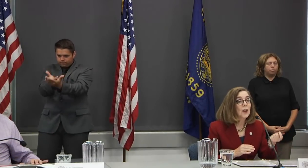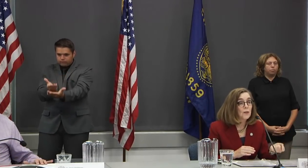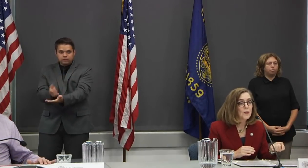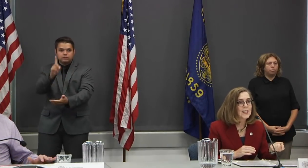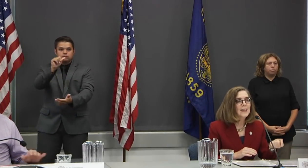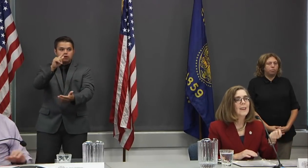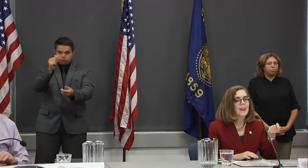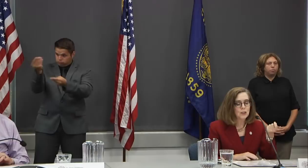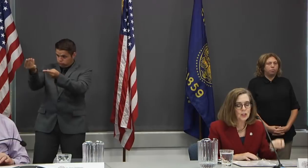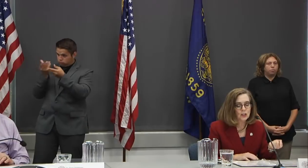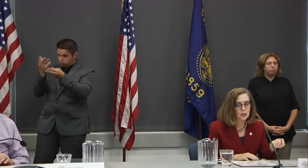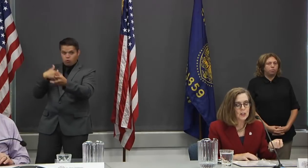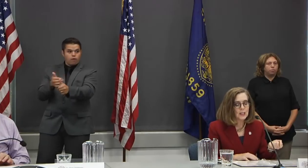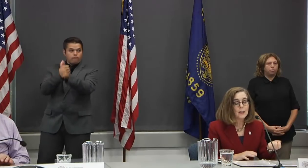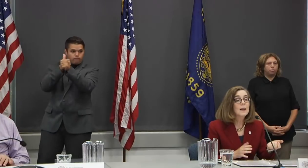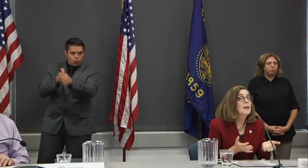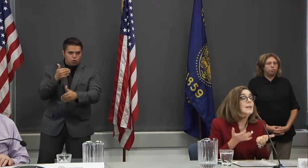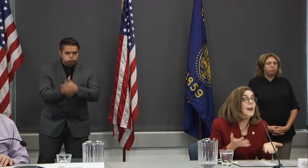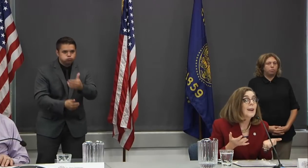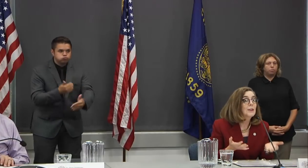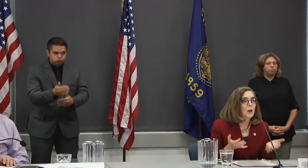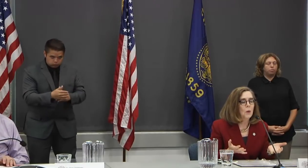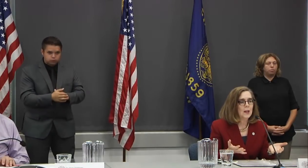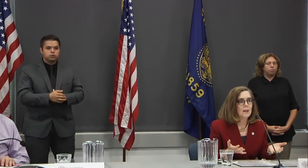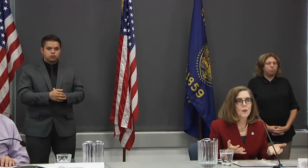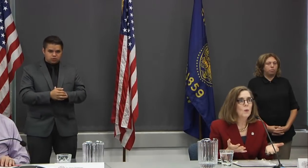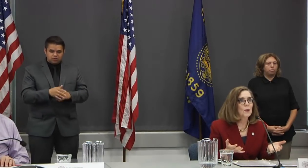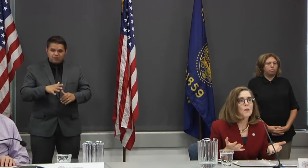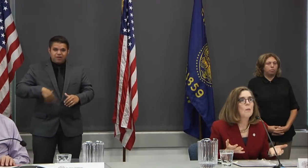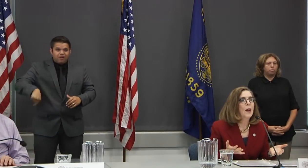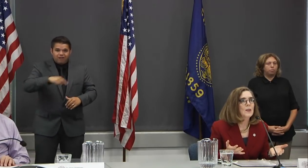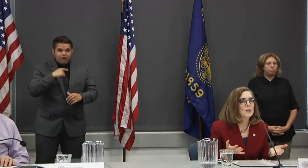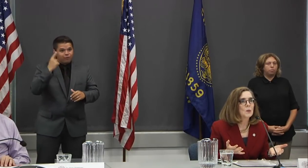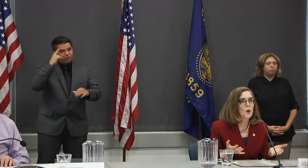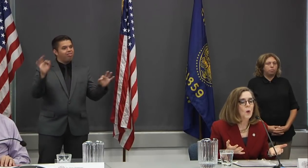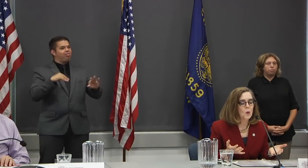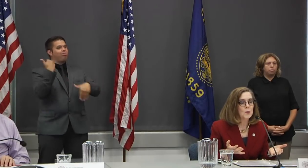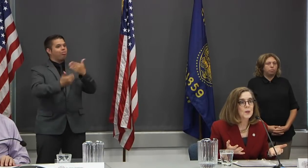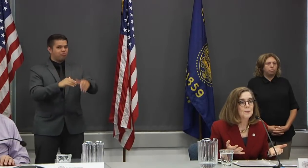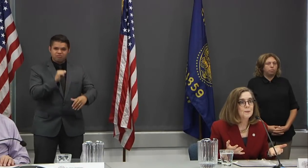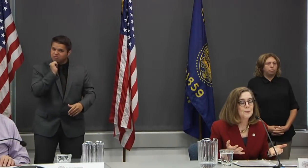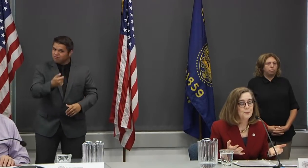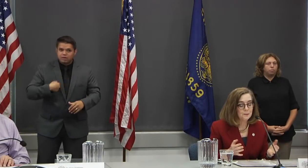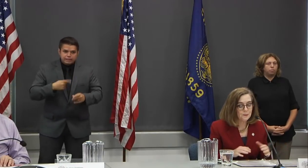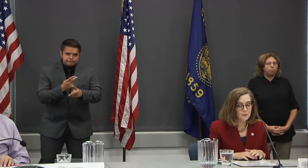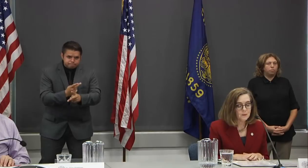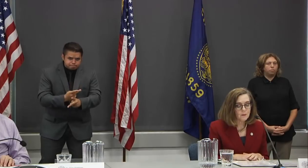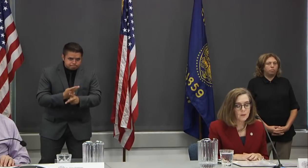action carefully and gingerly, not knowing whether the balance will hold.